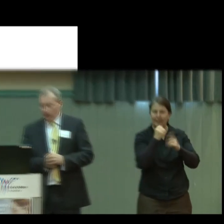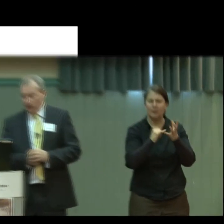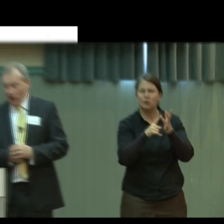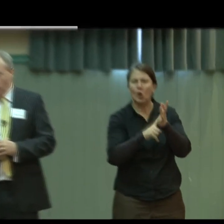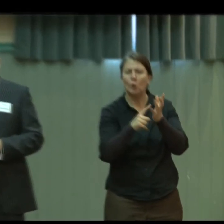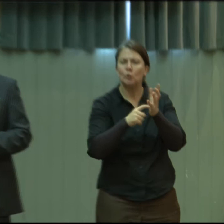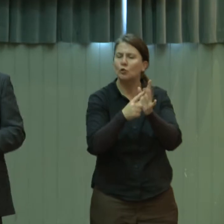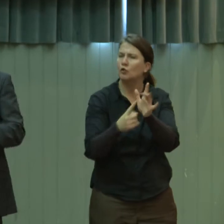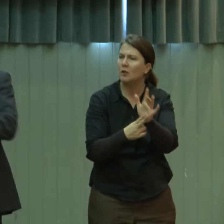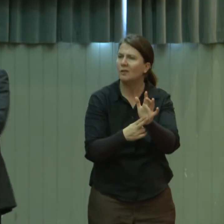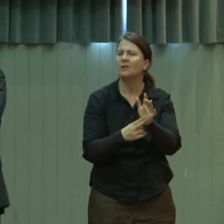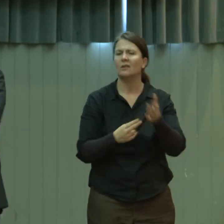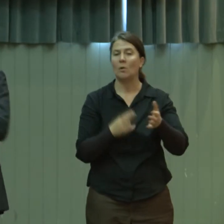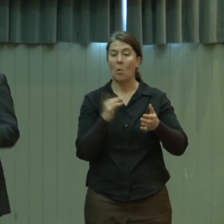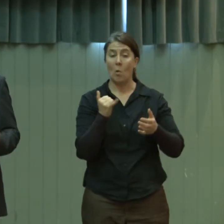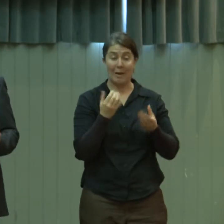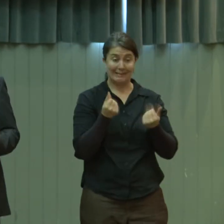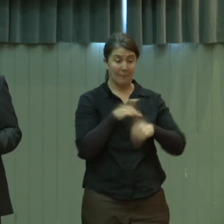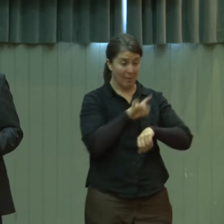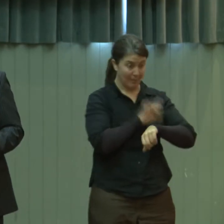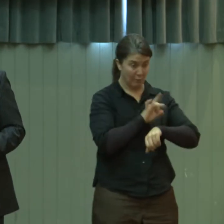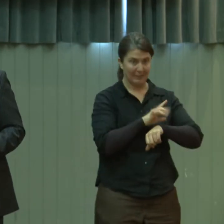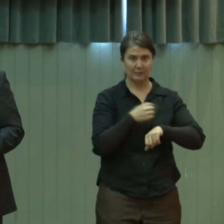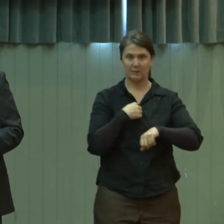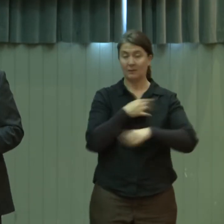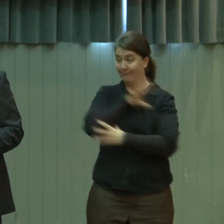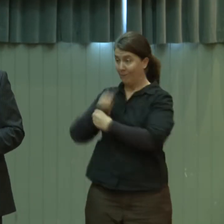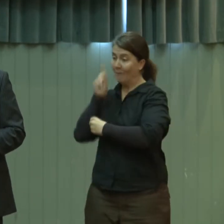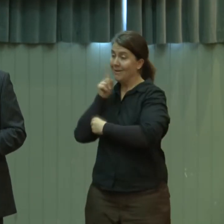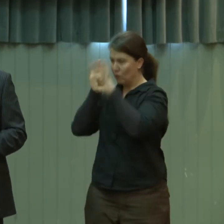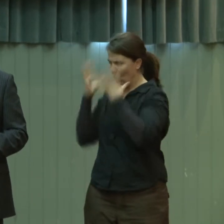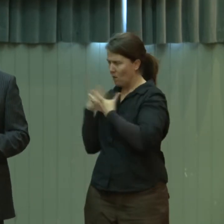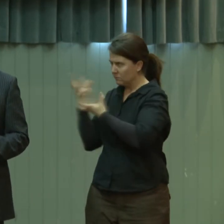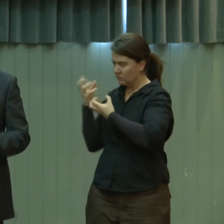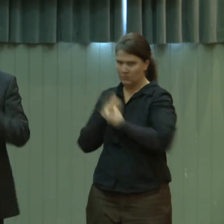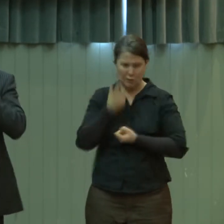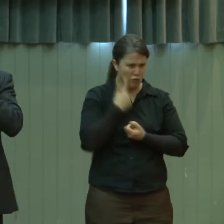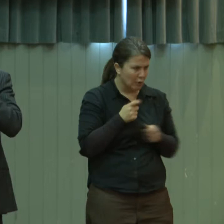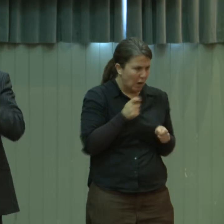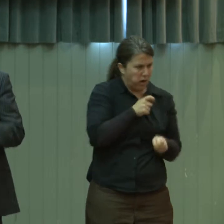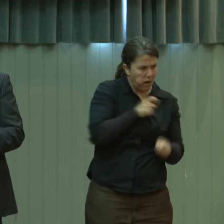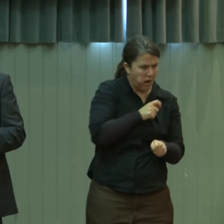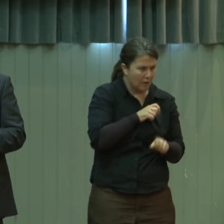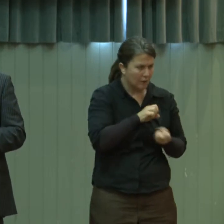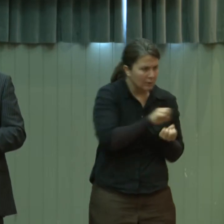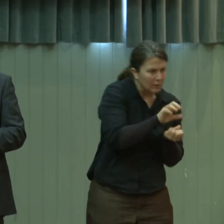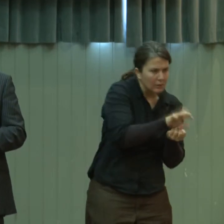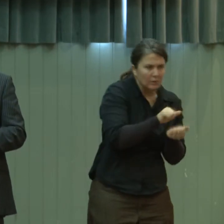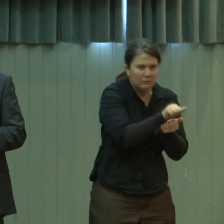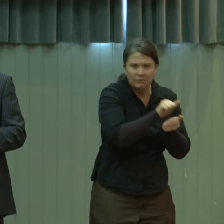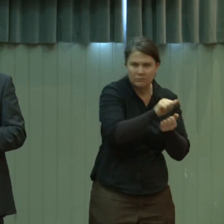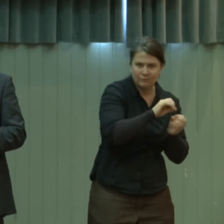Some of the therapists have taken therapies from the hearing world and tried to adapt them. So attachment work to mother and child,